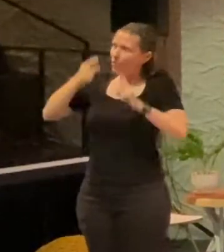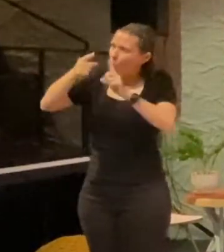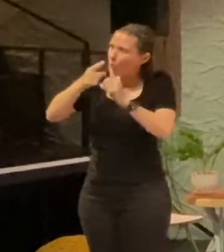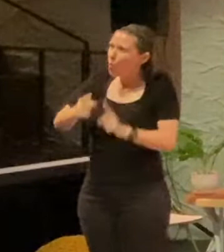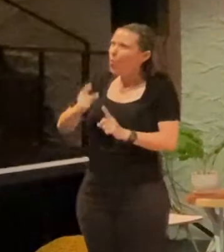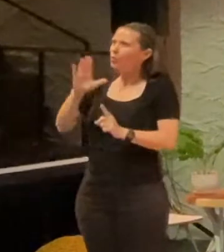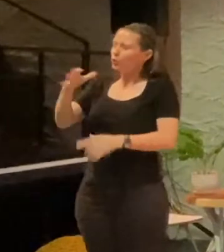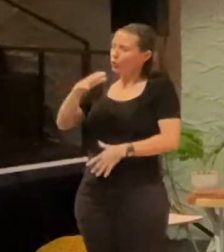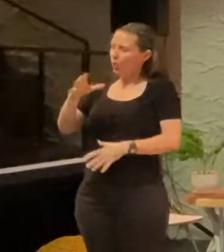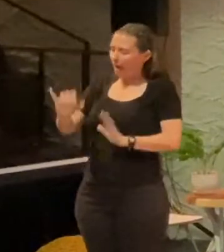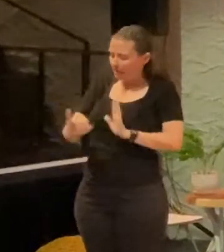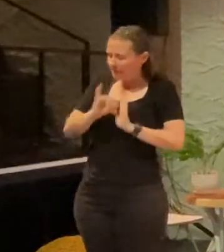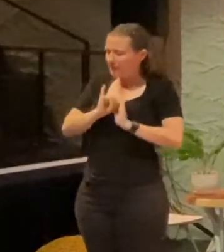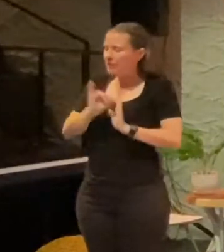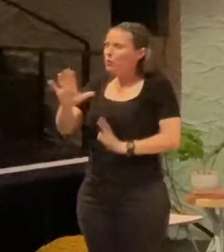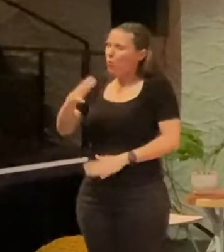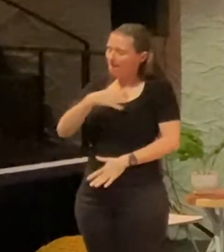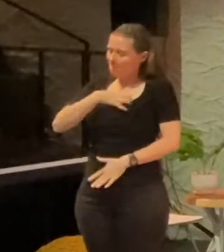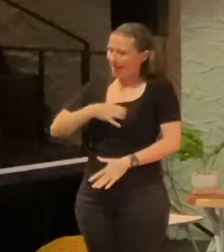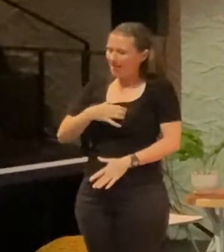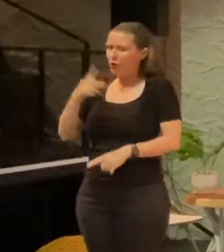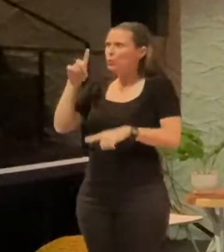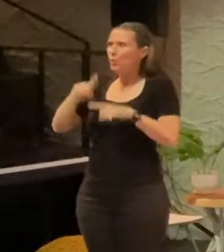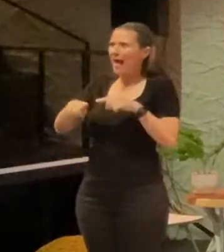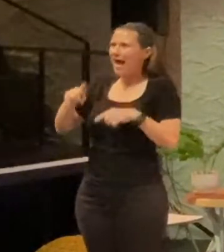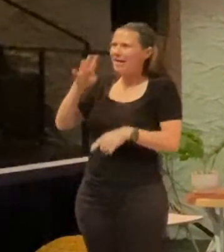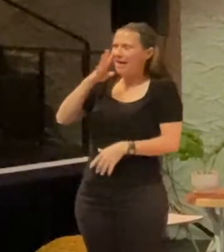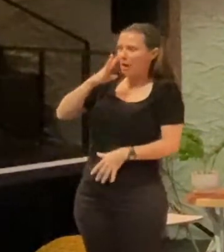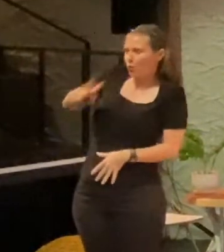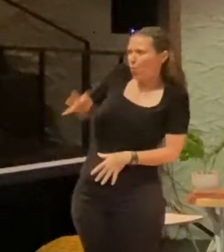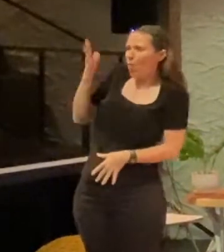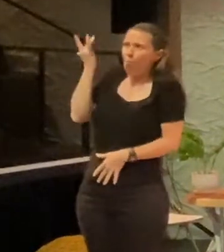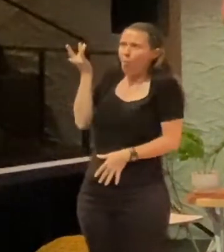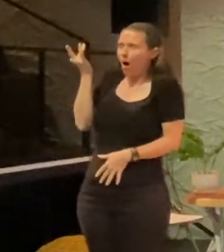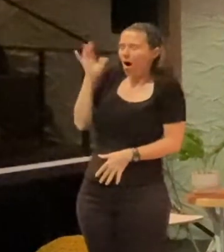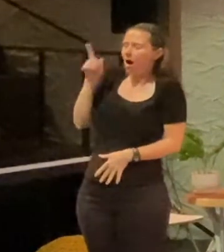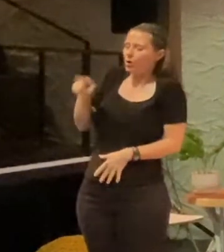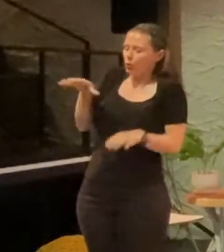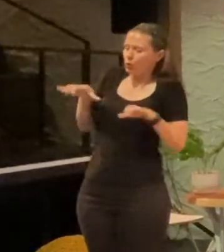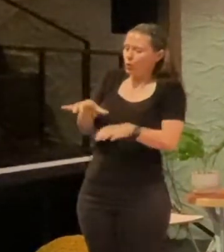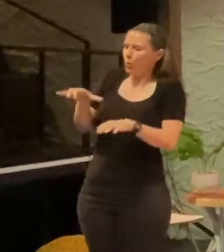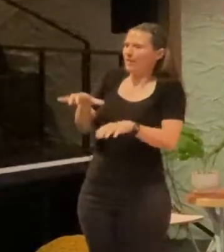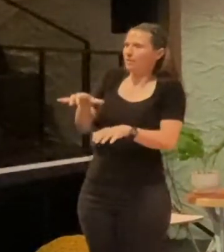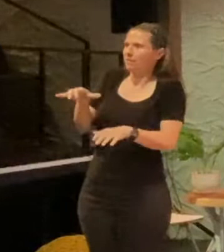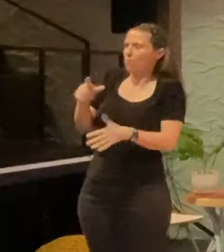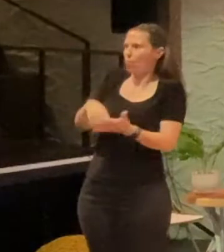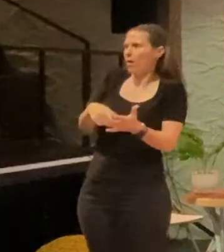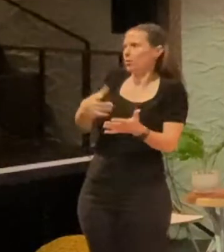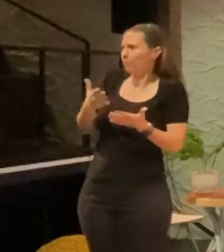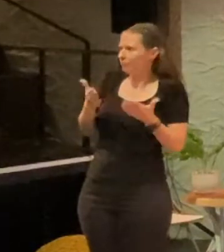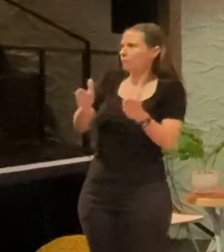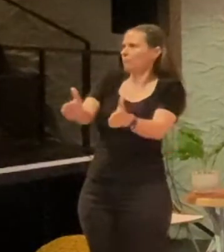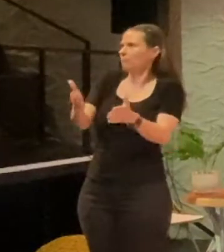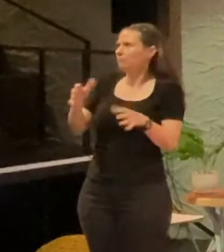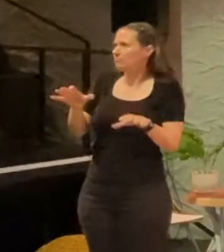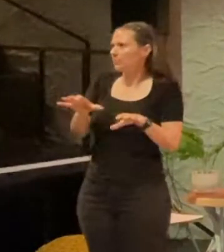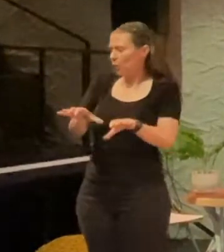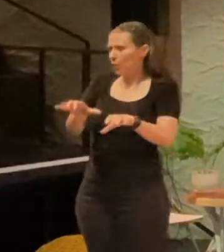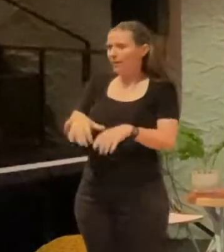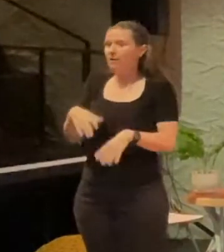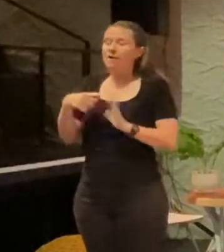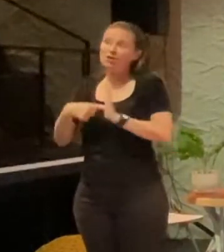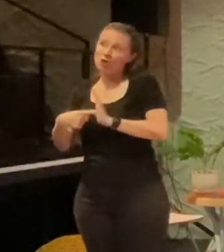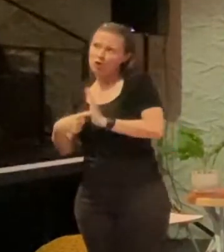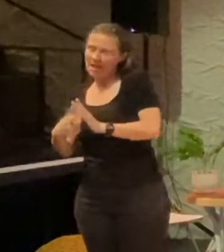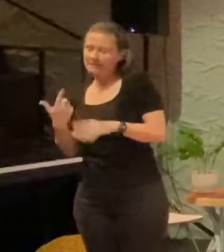your passions, that you literally can't ignore why you're doing what you're doing, such as,